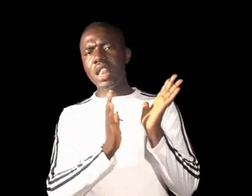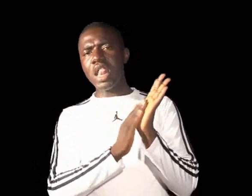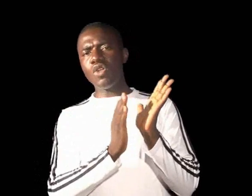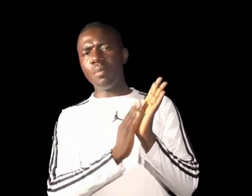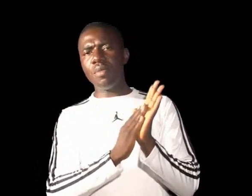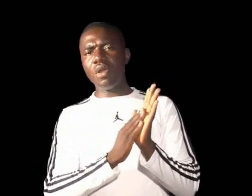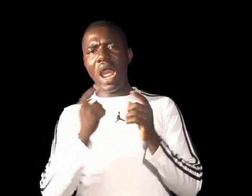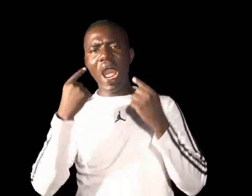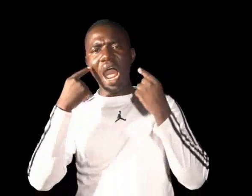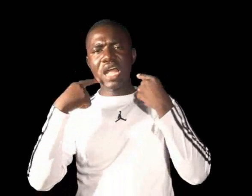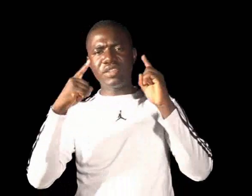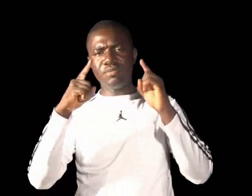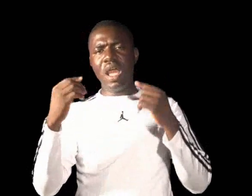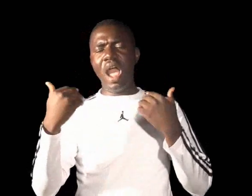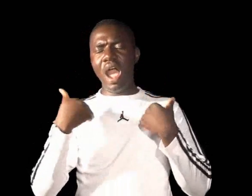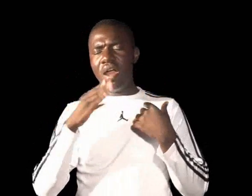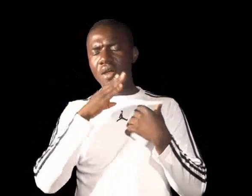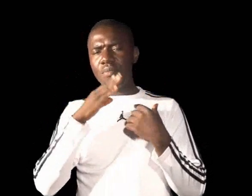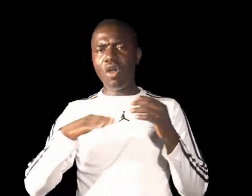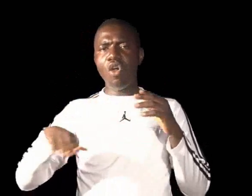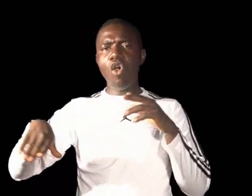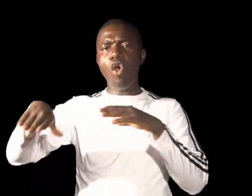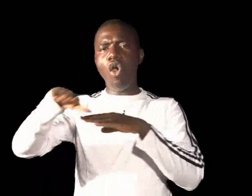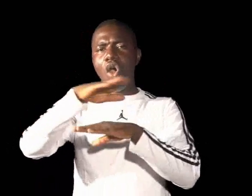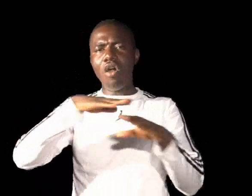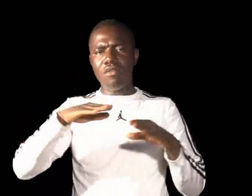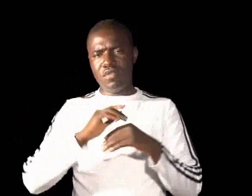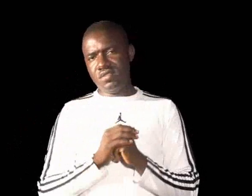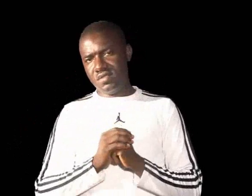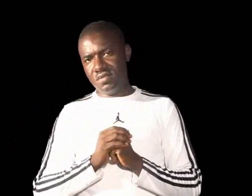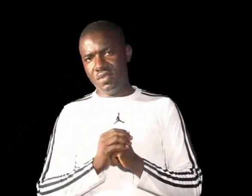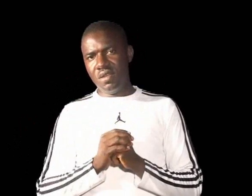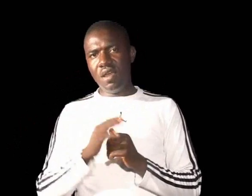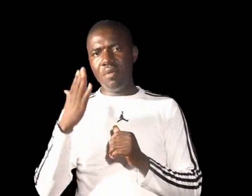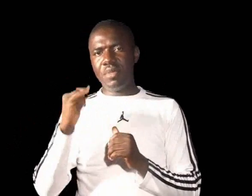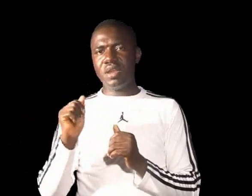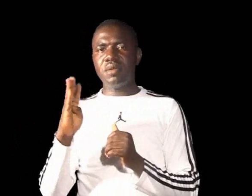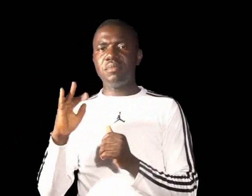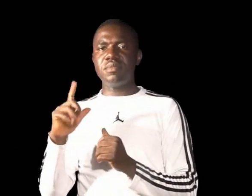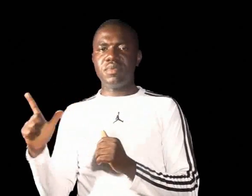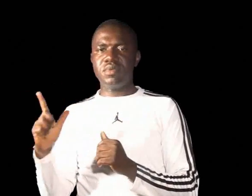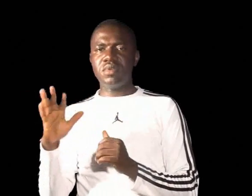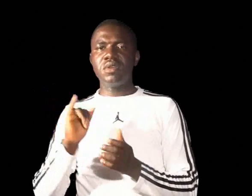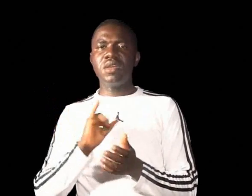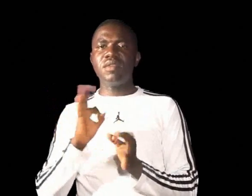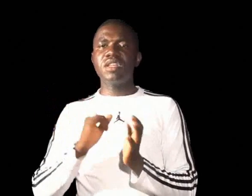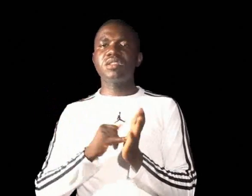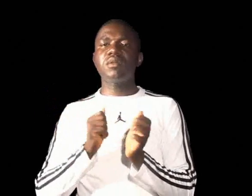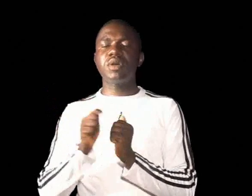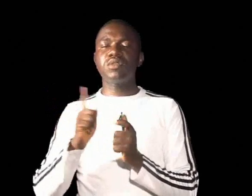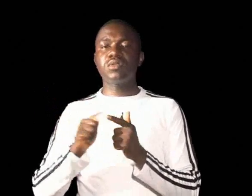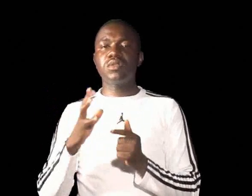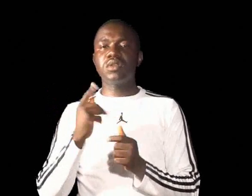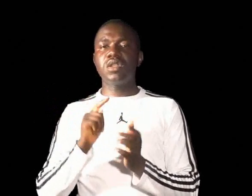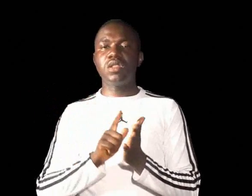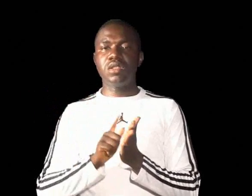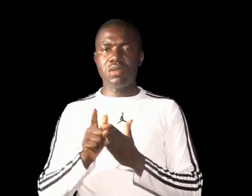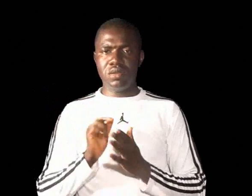achievement has been overshadowed by the slow pace at which the bill is being processed into law. The bill currently remains with the National